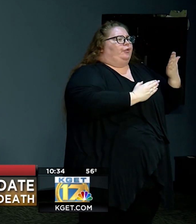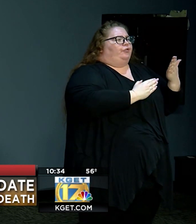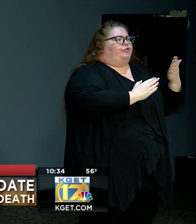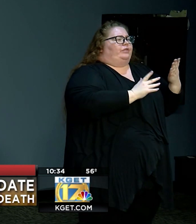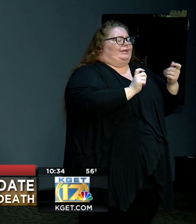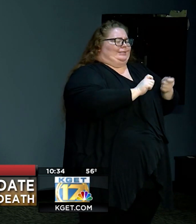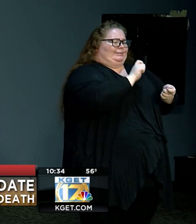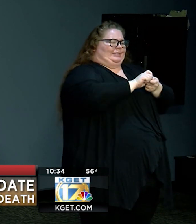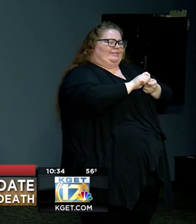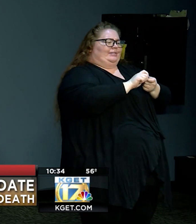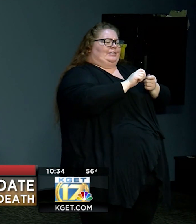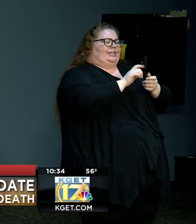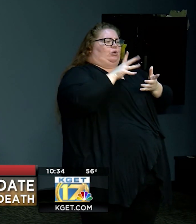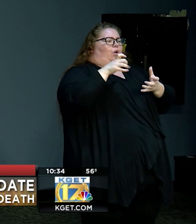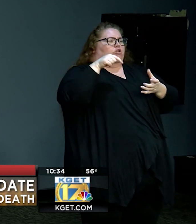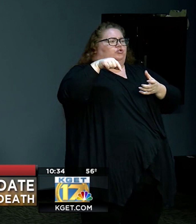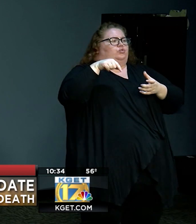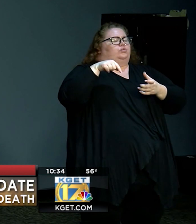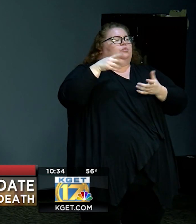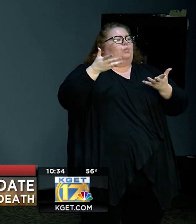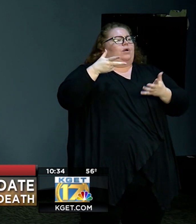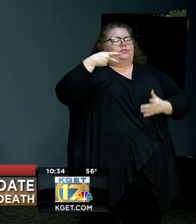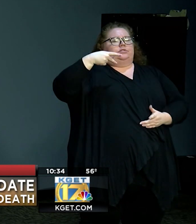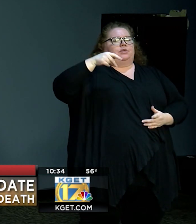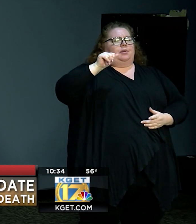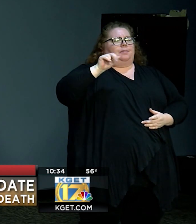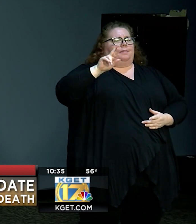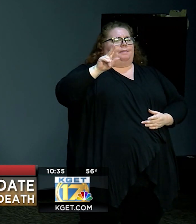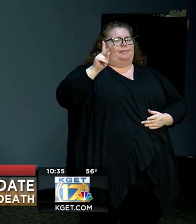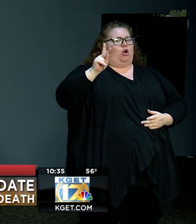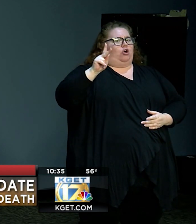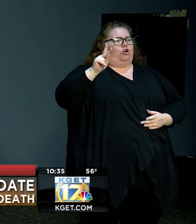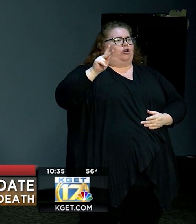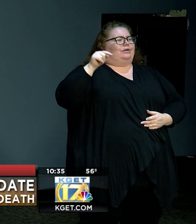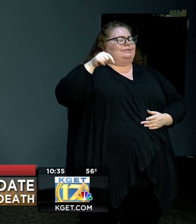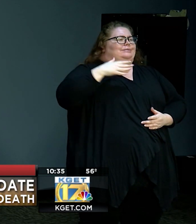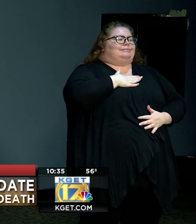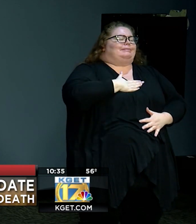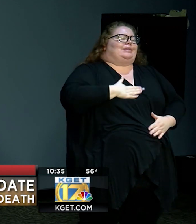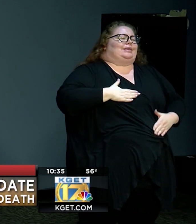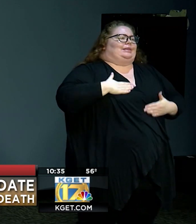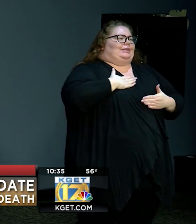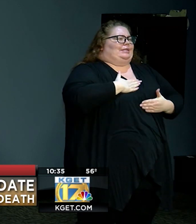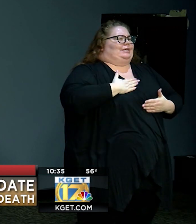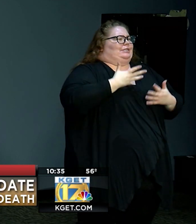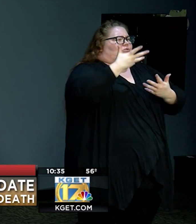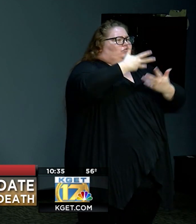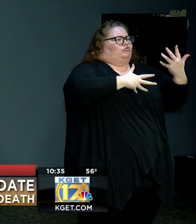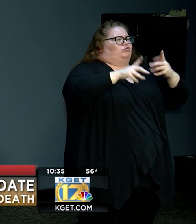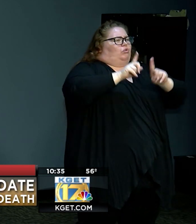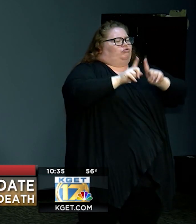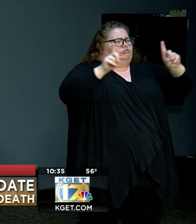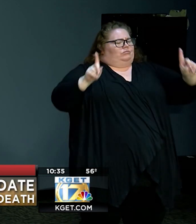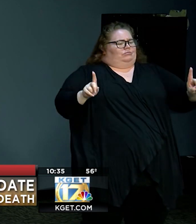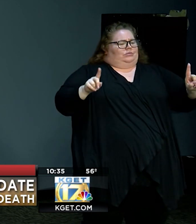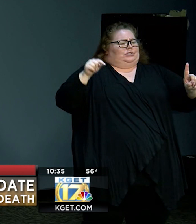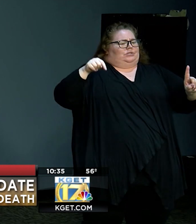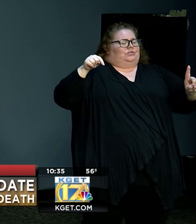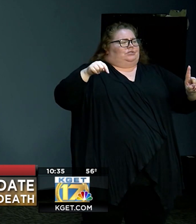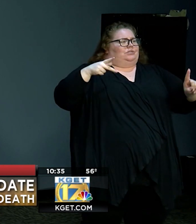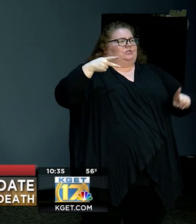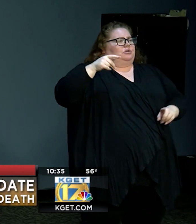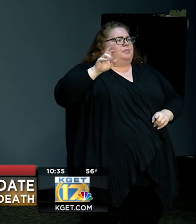parks. We're asking everyone to please practice social distancing in our parks. Because this has been somewhat